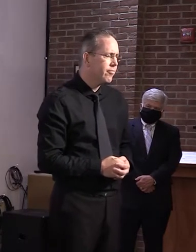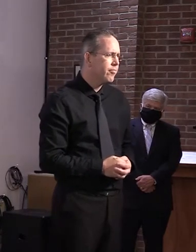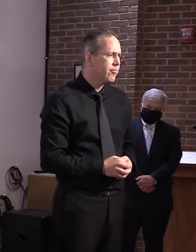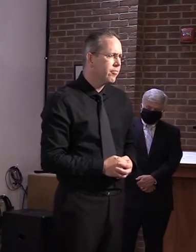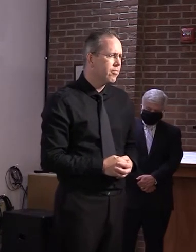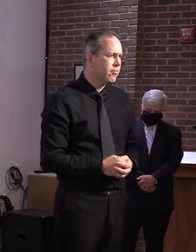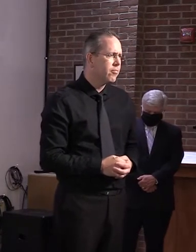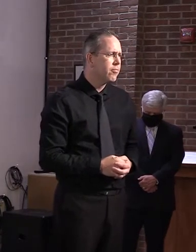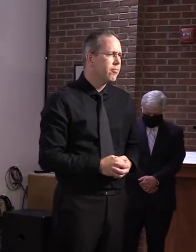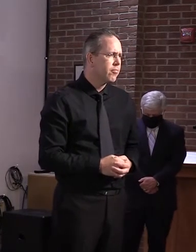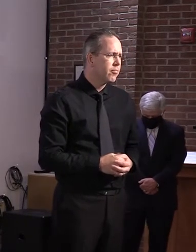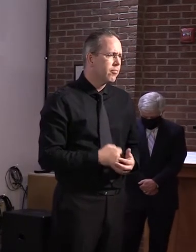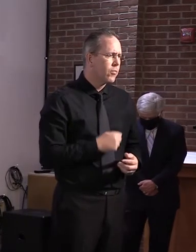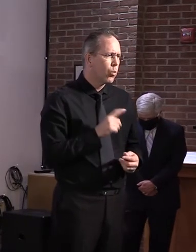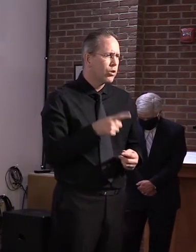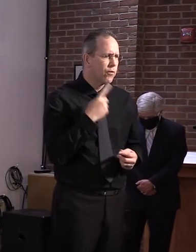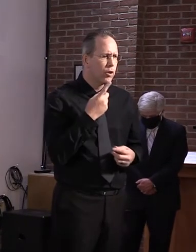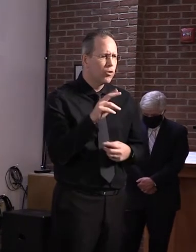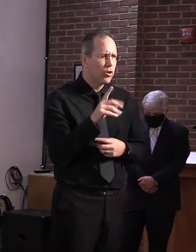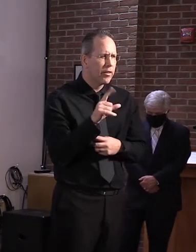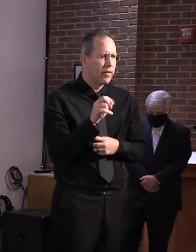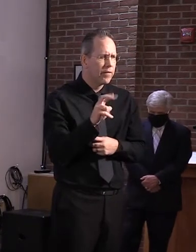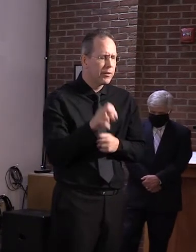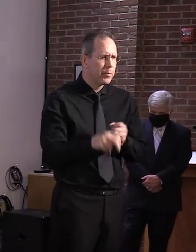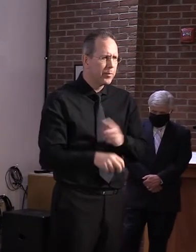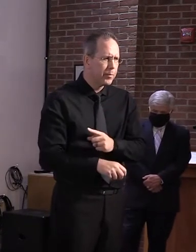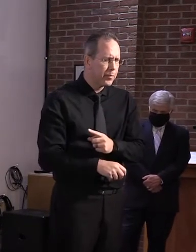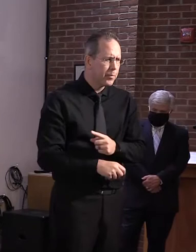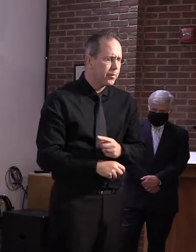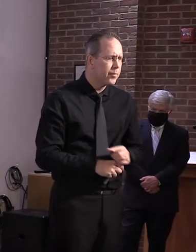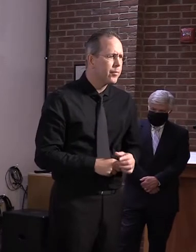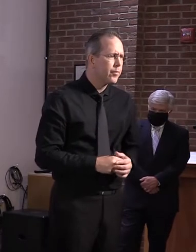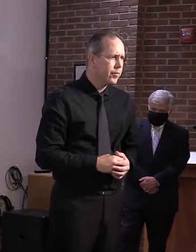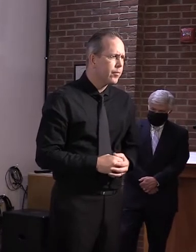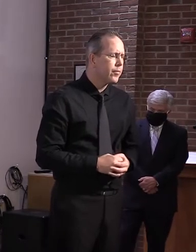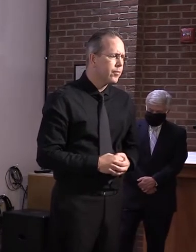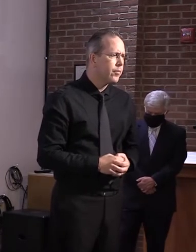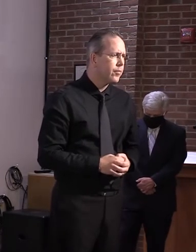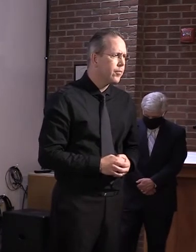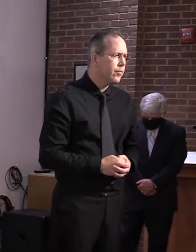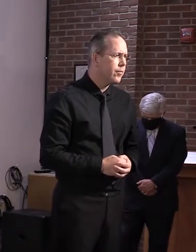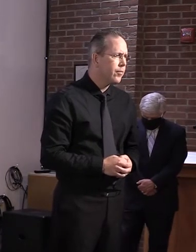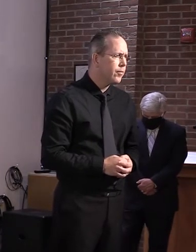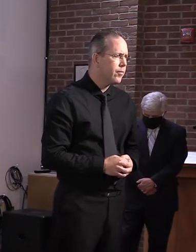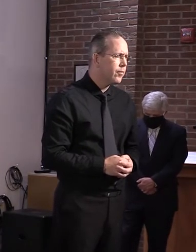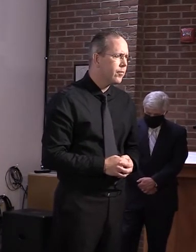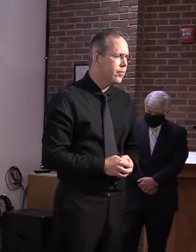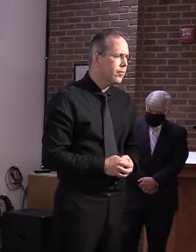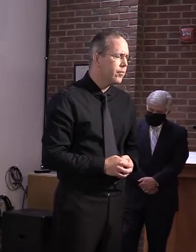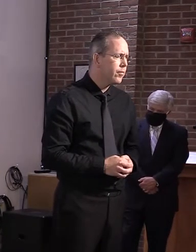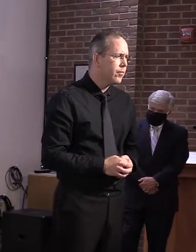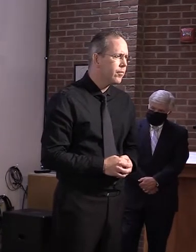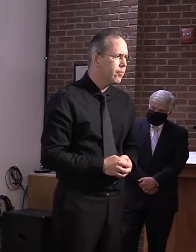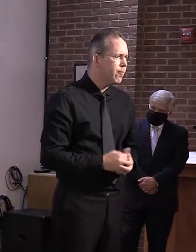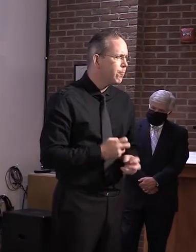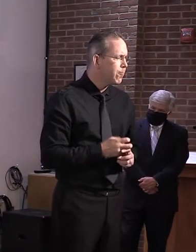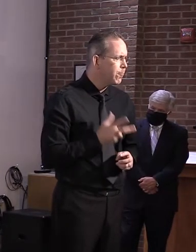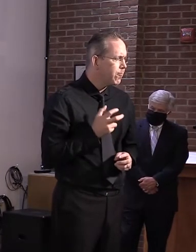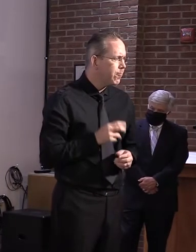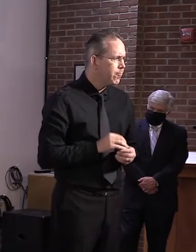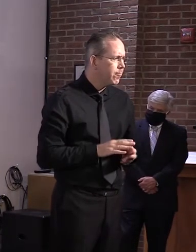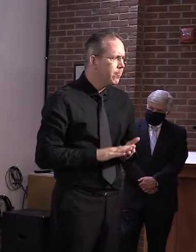Dr. Levine, how would you explain the massive rise in positive cases,